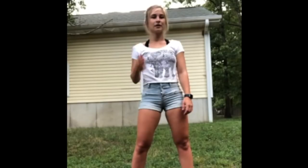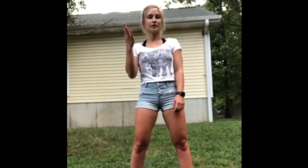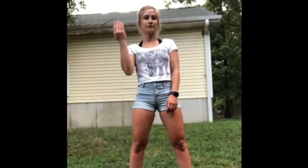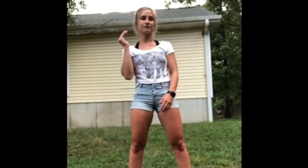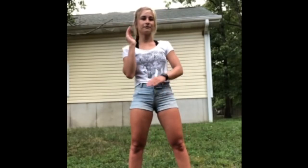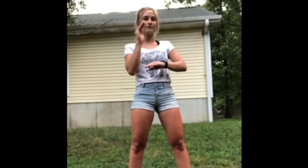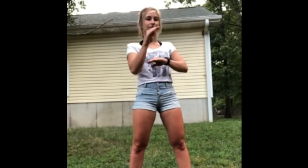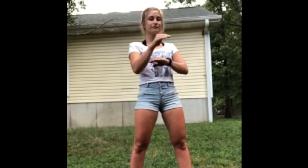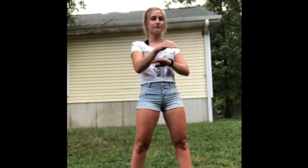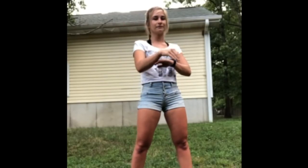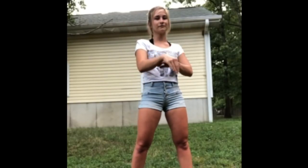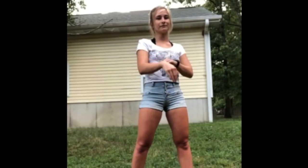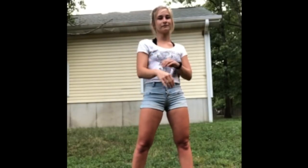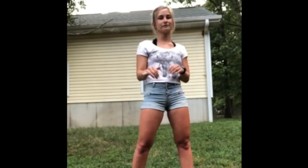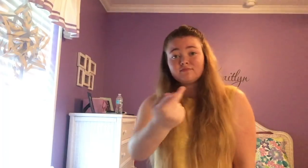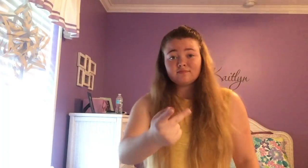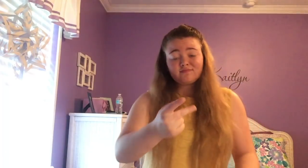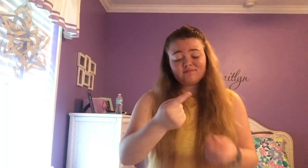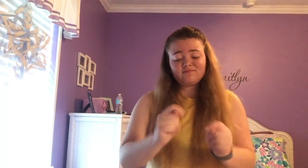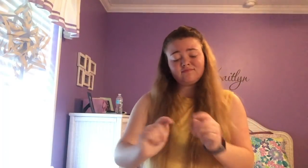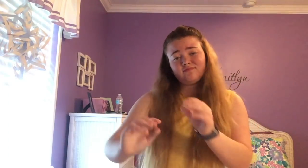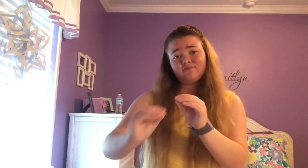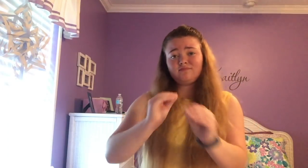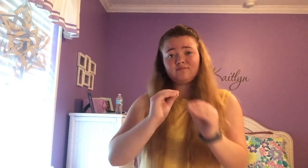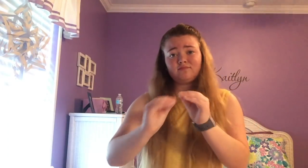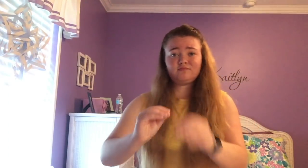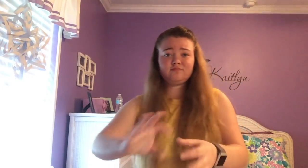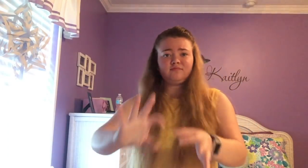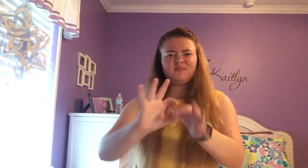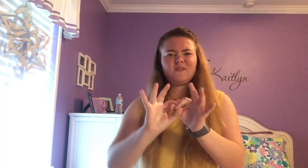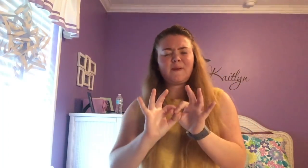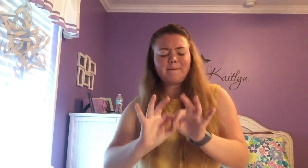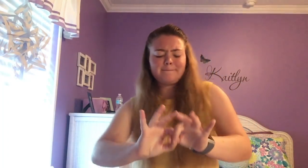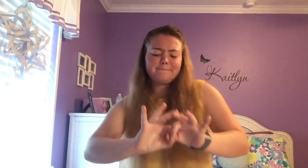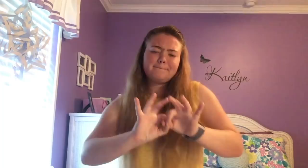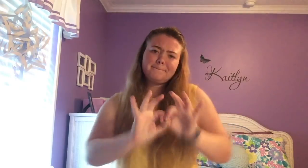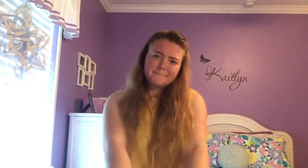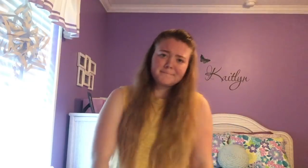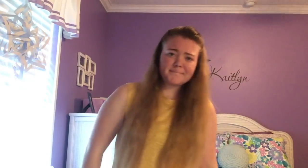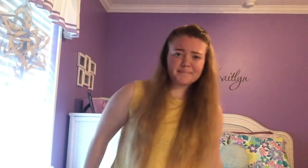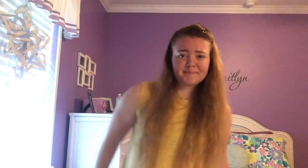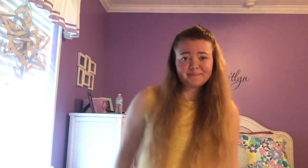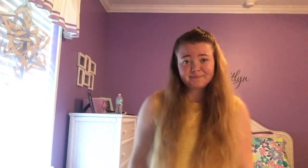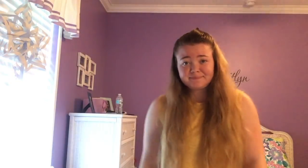We spent the late nights making things right between us.